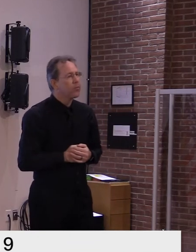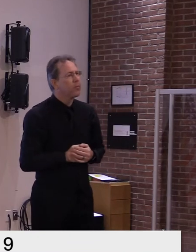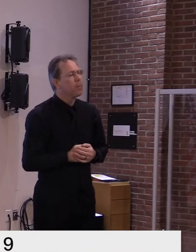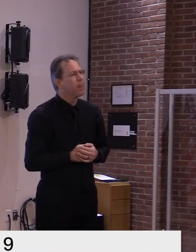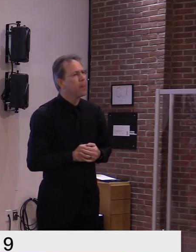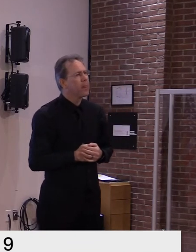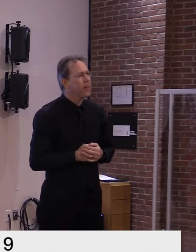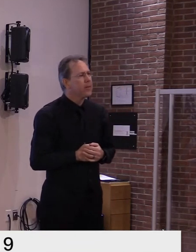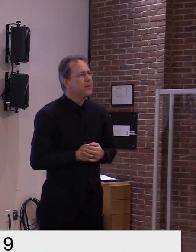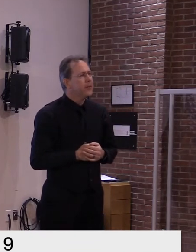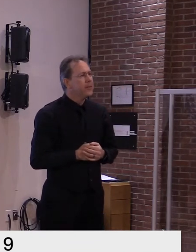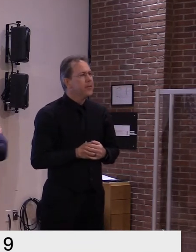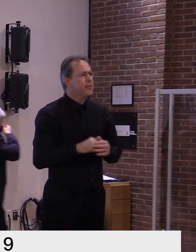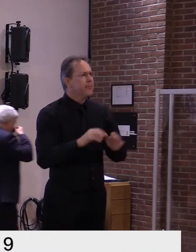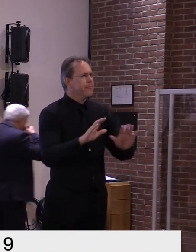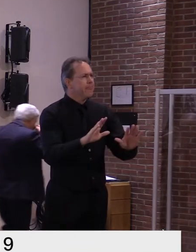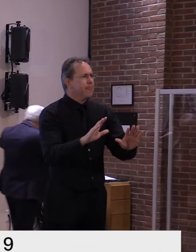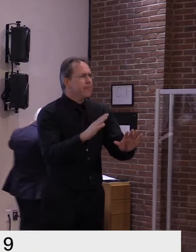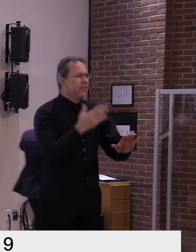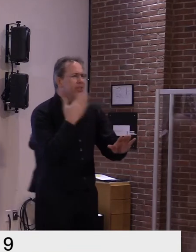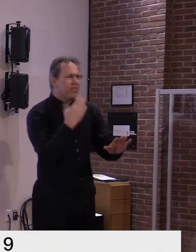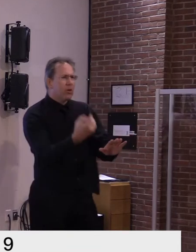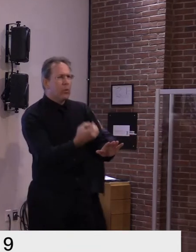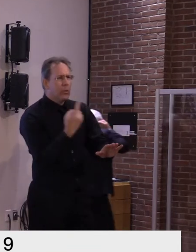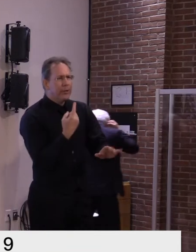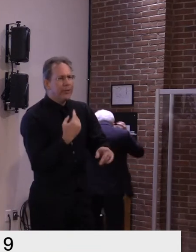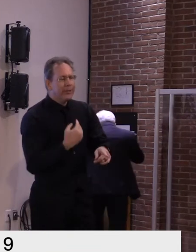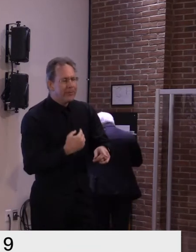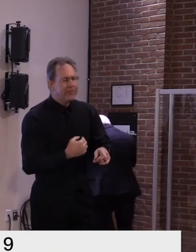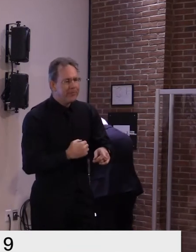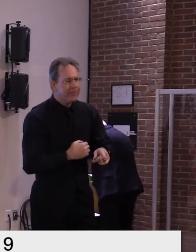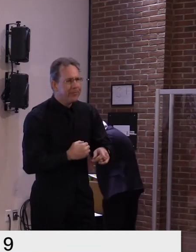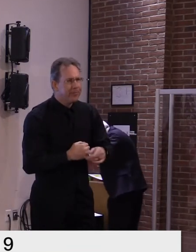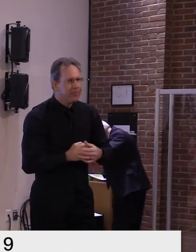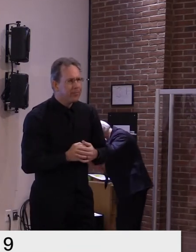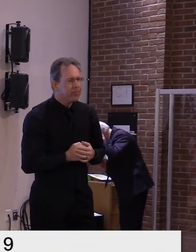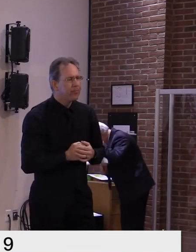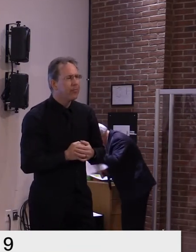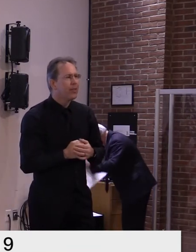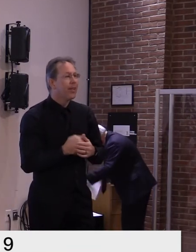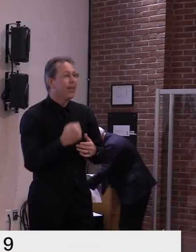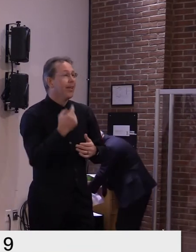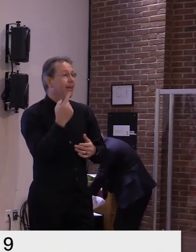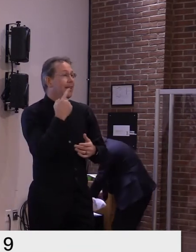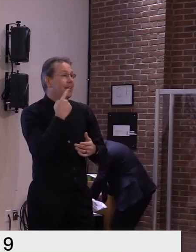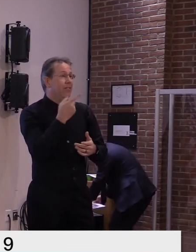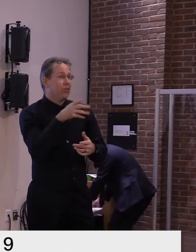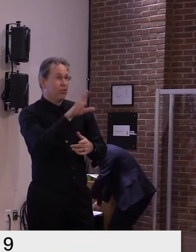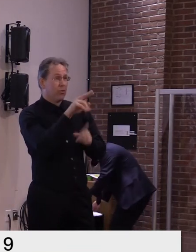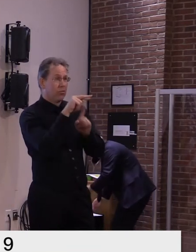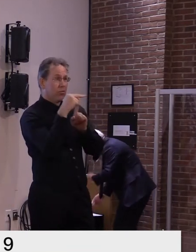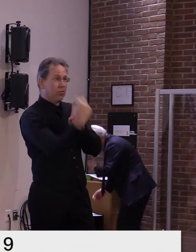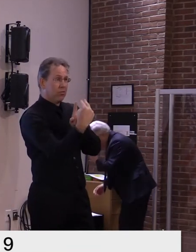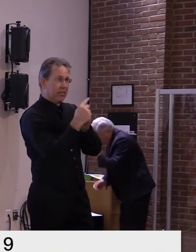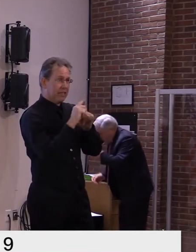Yeah, thanks for the question. To the extent there's a perception that first responders were skipped over, I think that is just